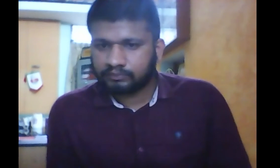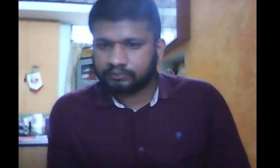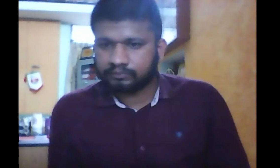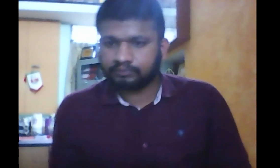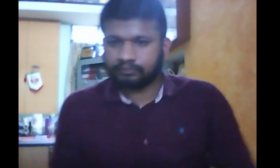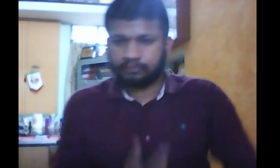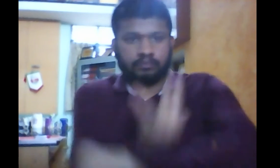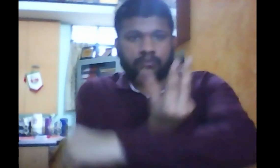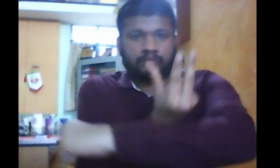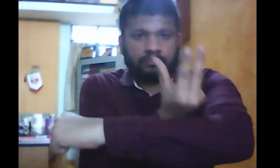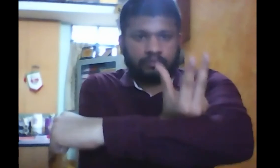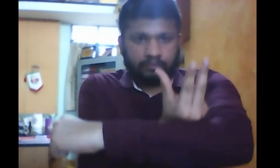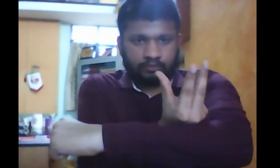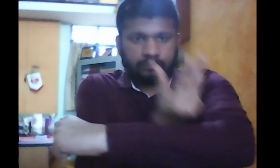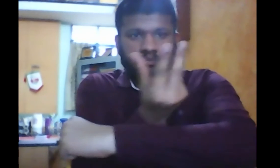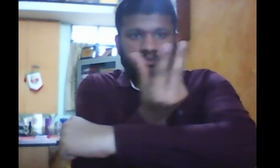When is Diwali?